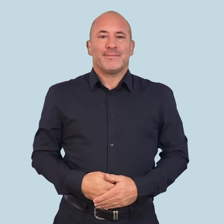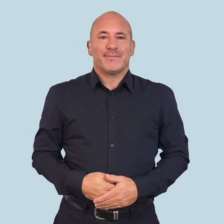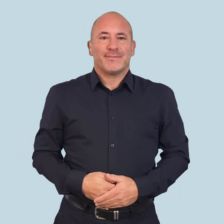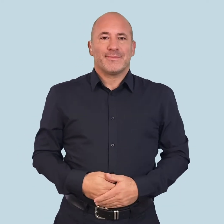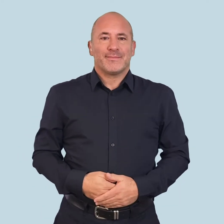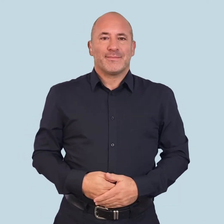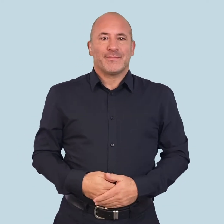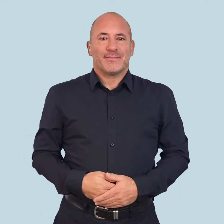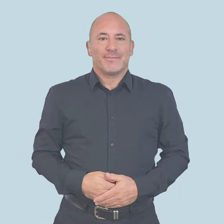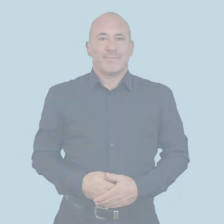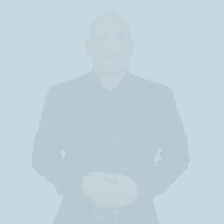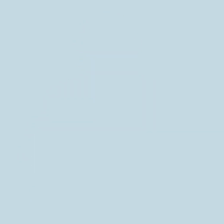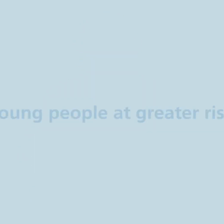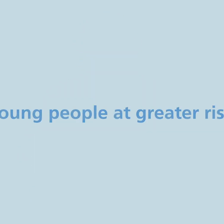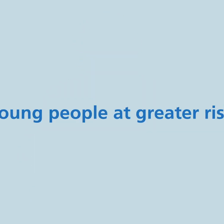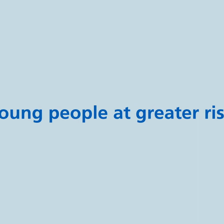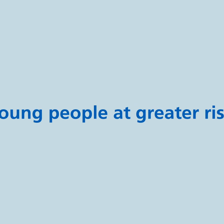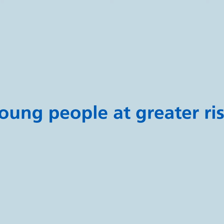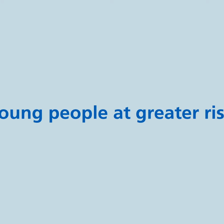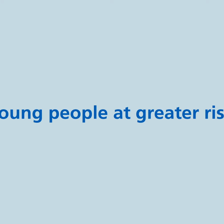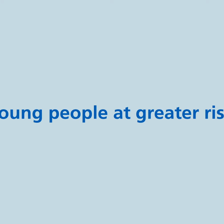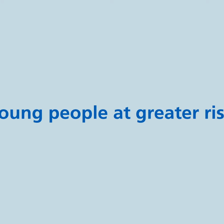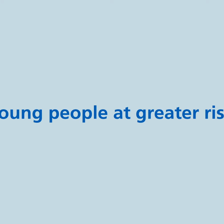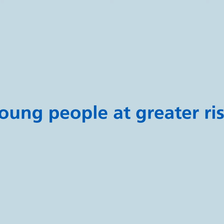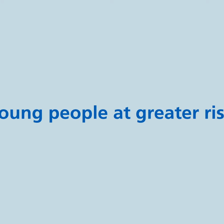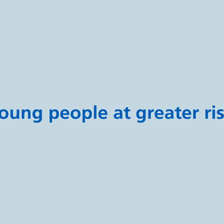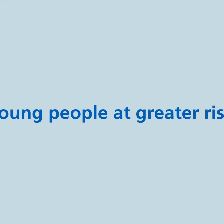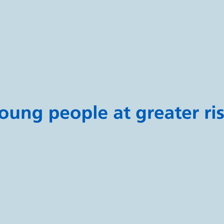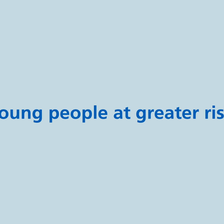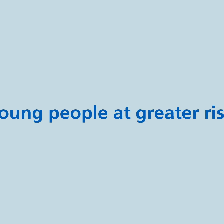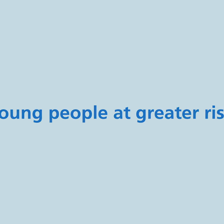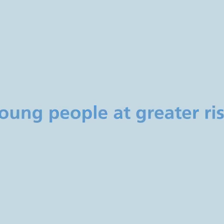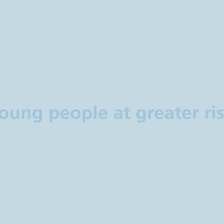the second dose. Young people at greater risk.